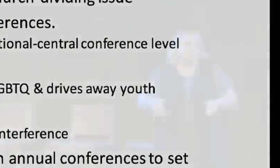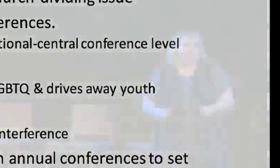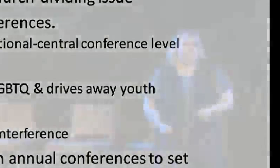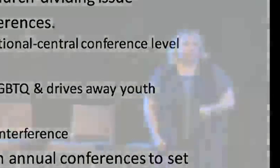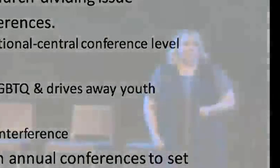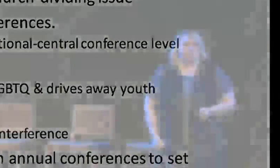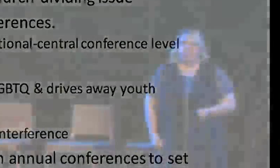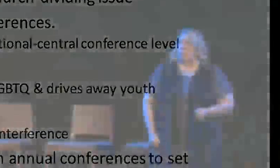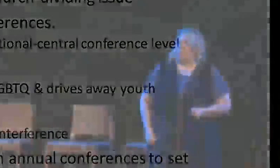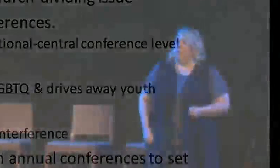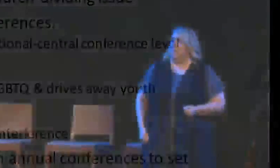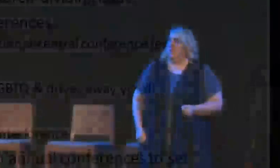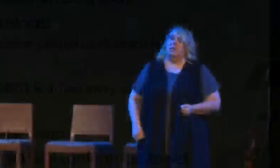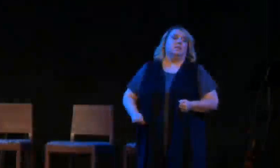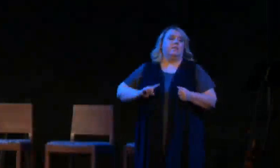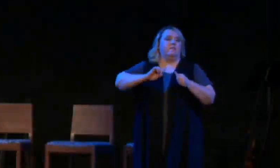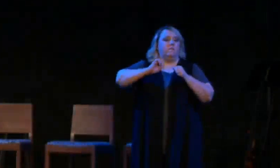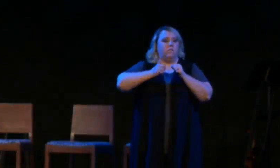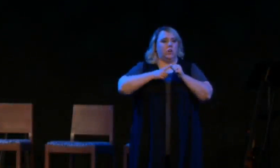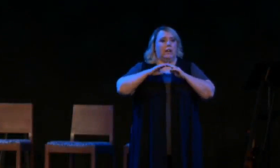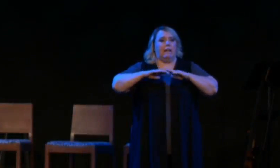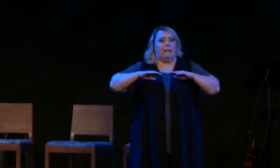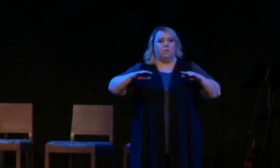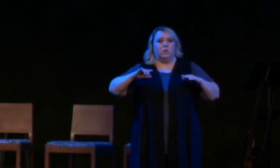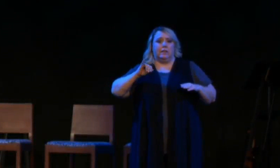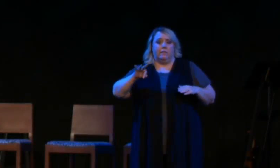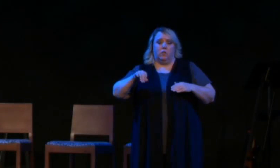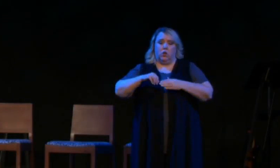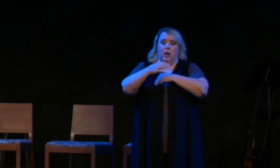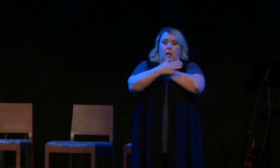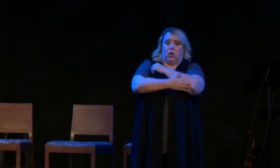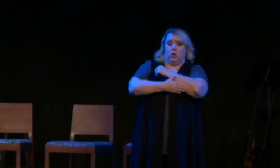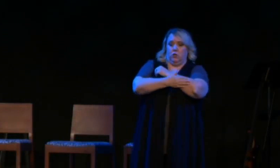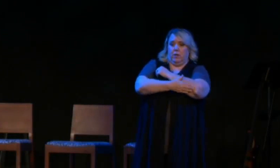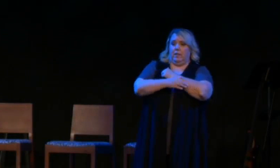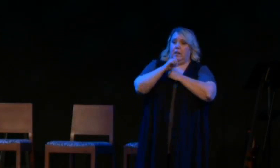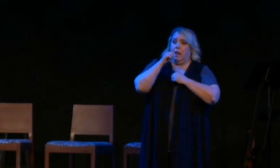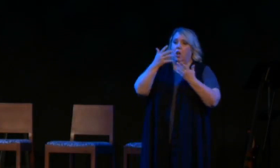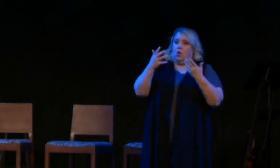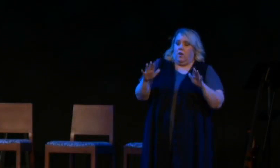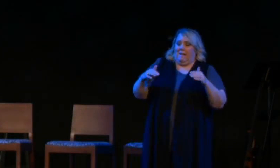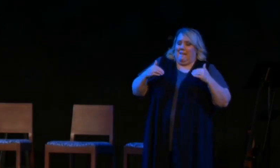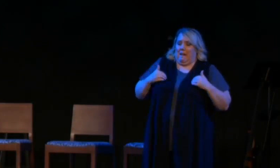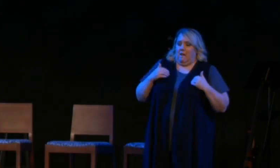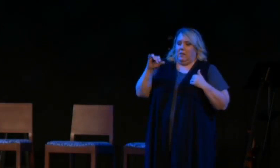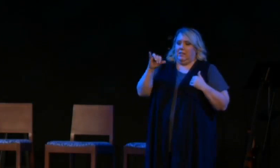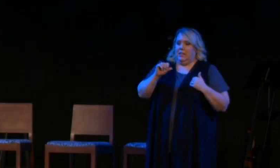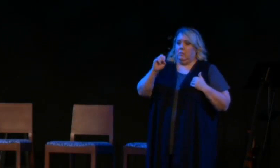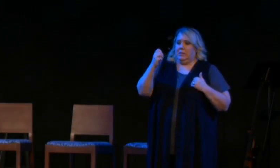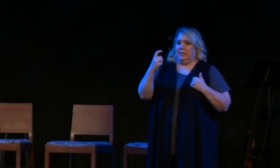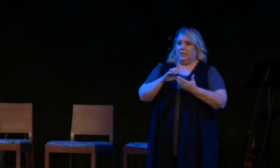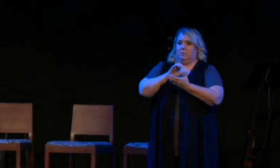Right? The first level of differentiation is if you're in a country that doesn't have same-sex marriage, you have